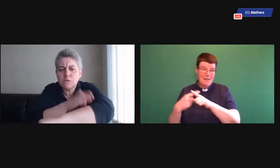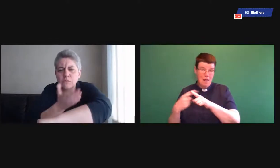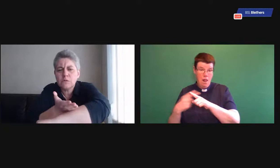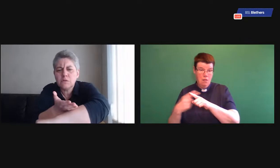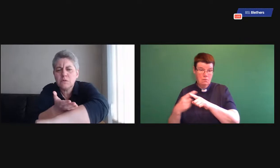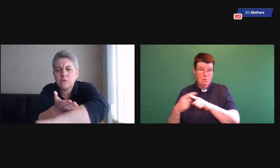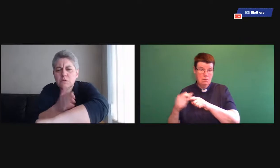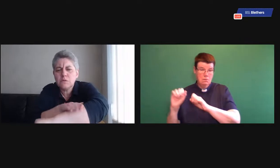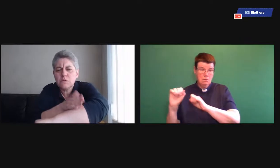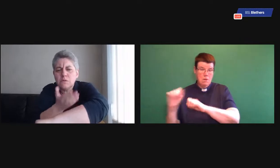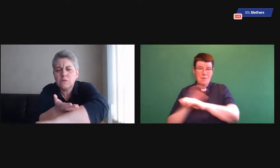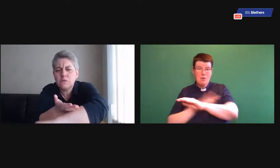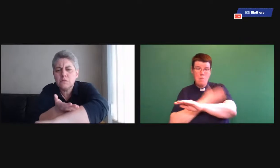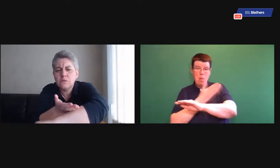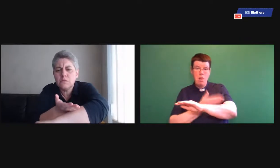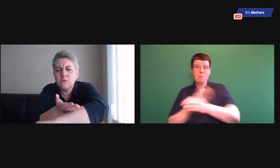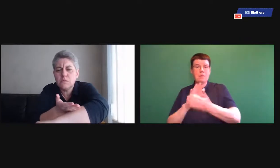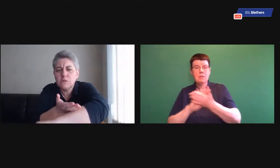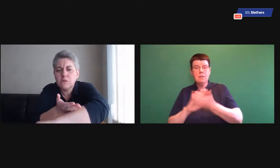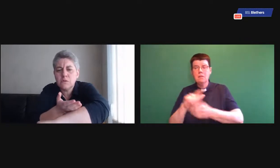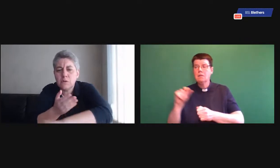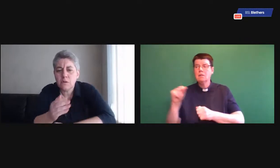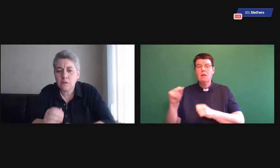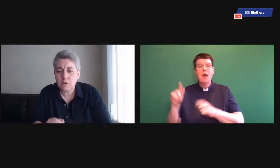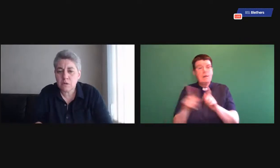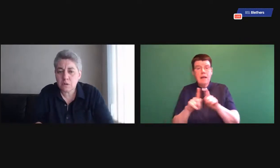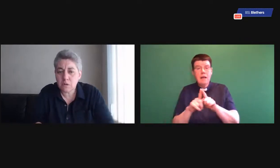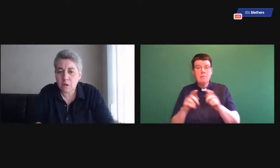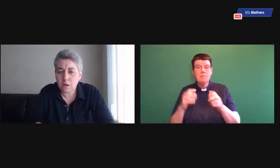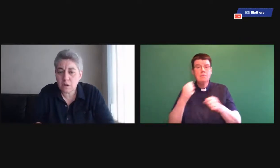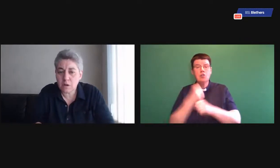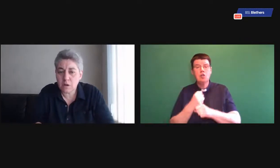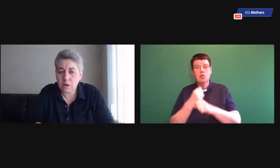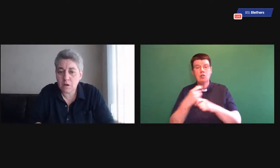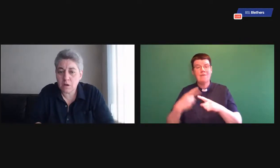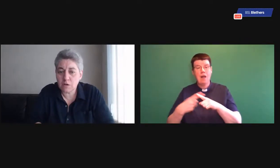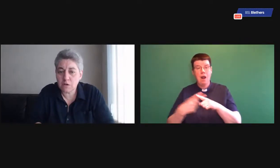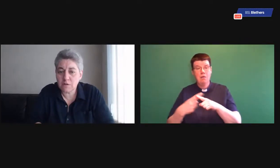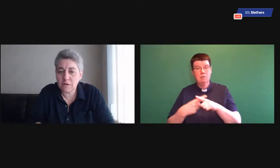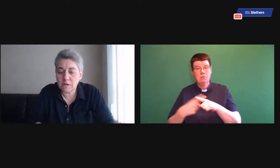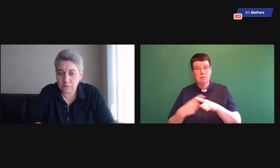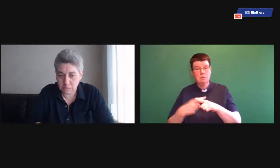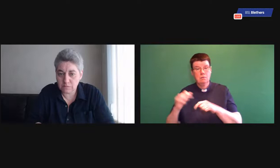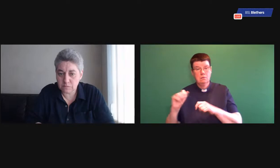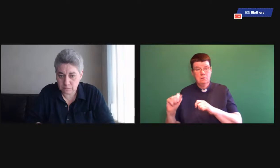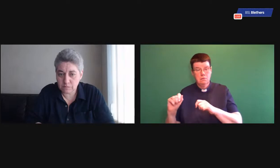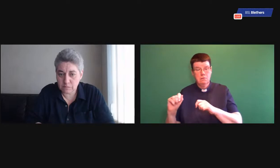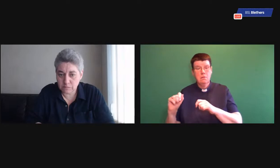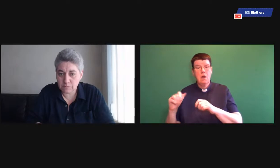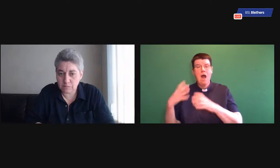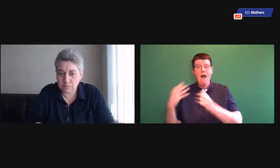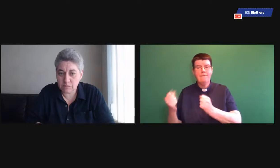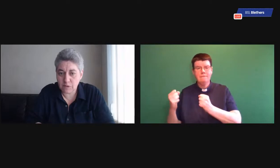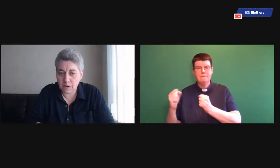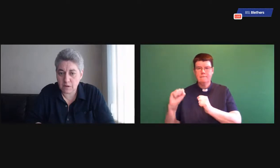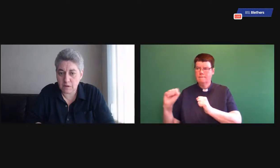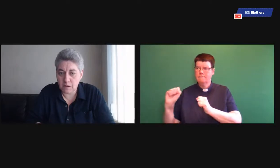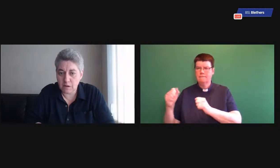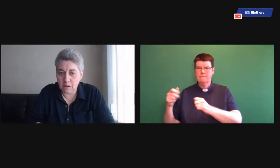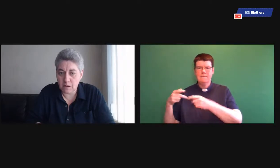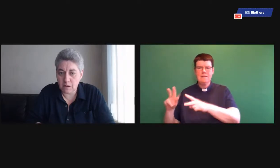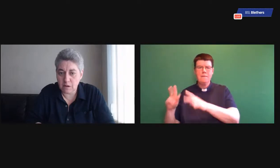Episcopalian Church and the Church of England, that's the sign for Episcopalian. It's very like the Church of